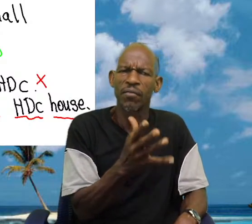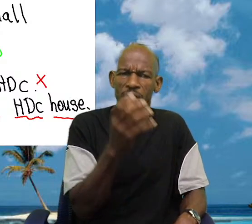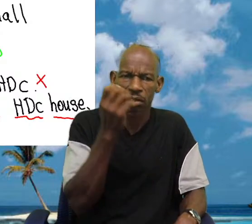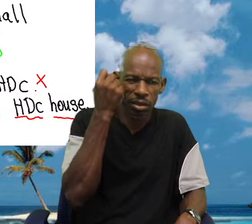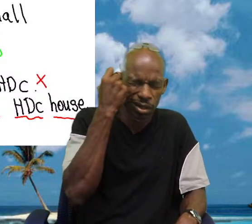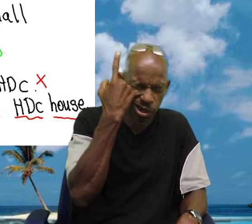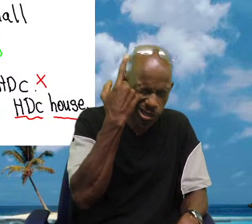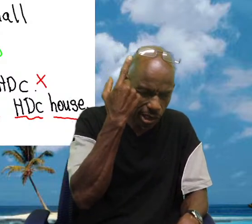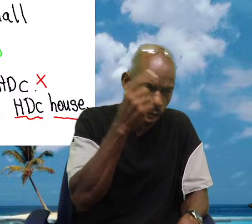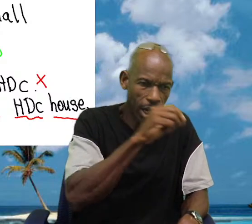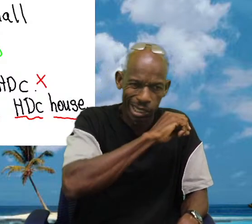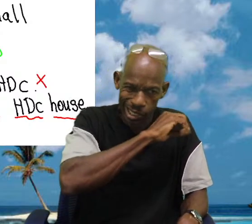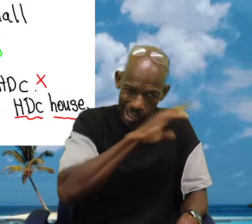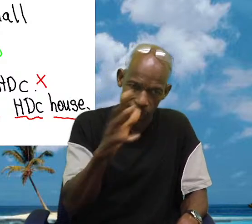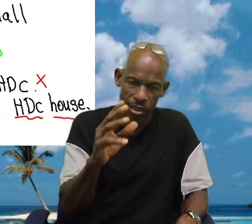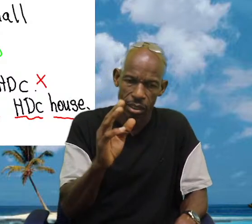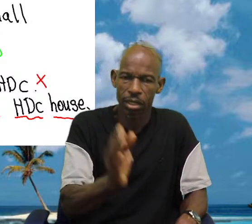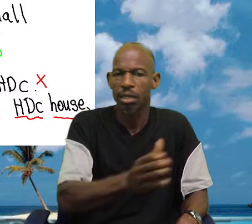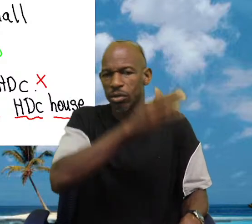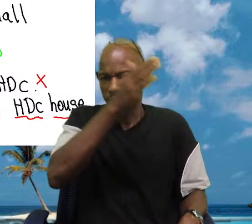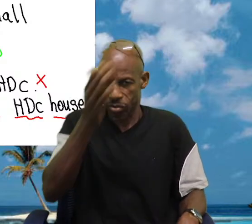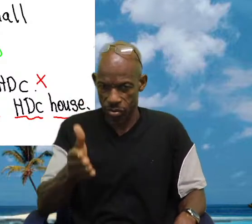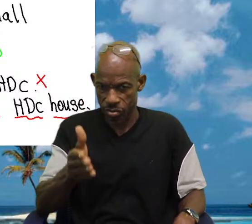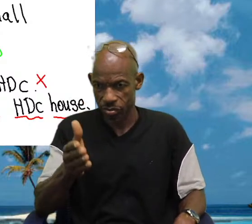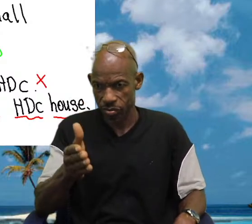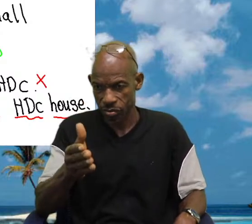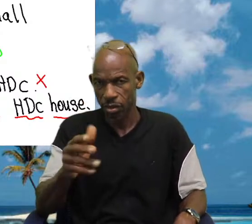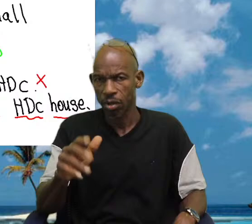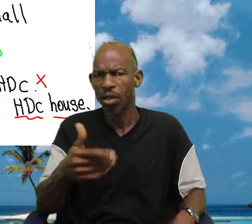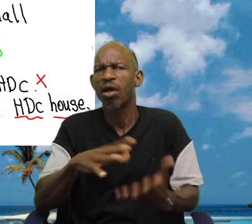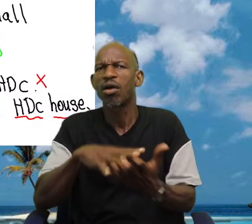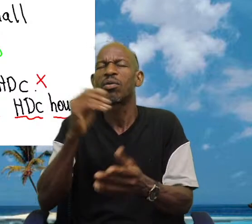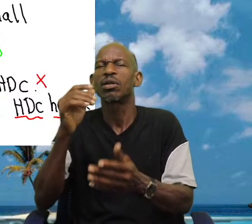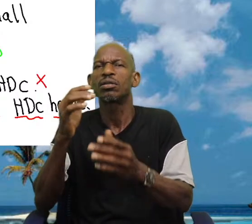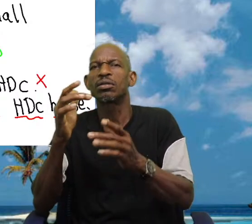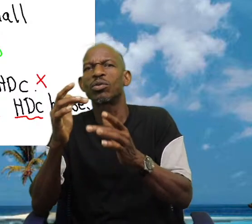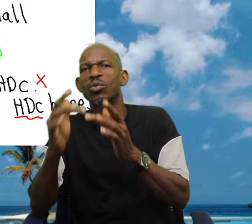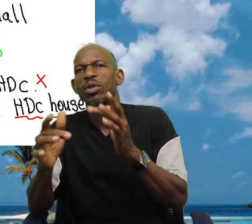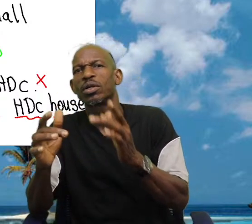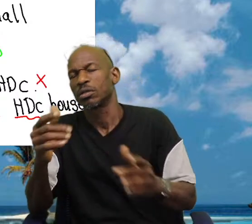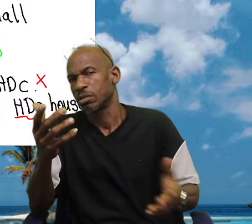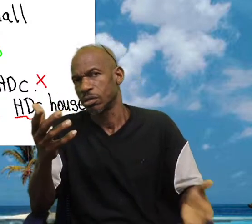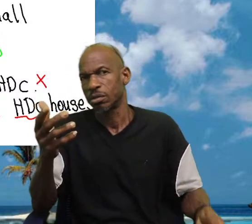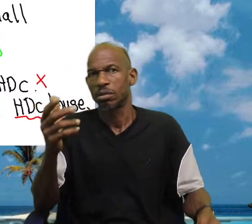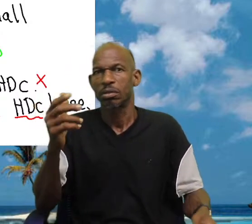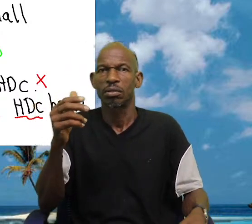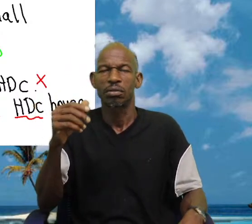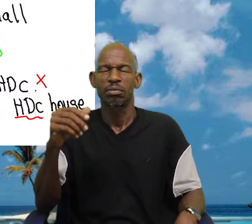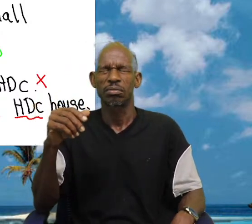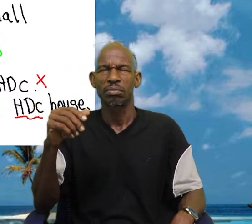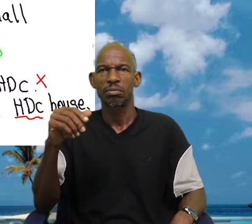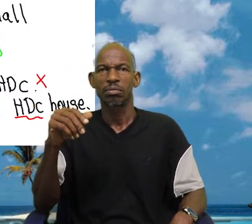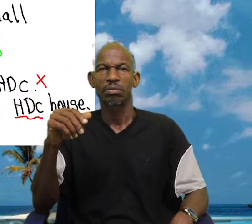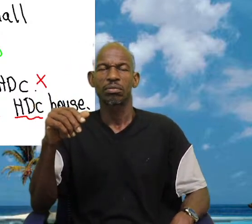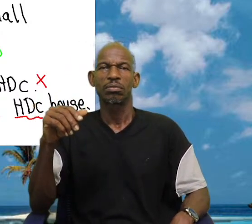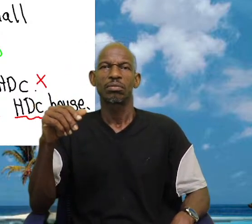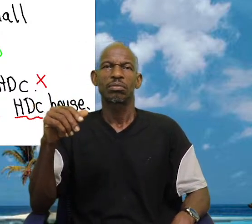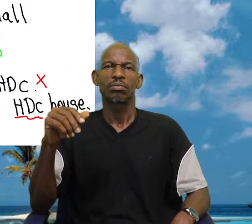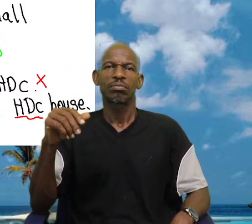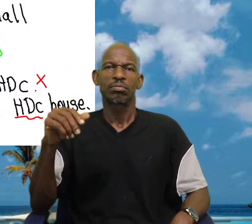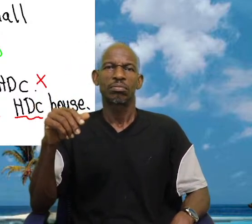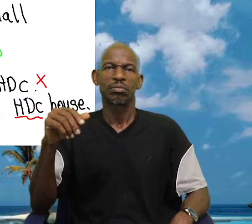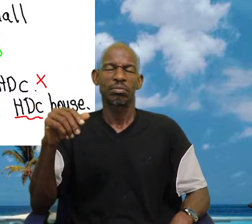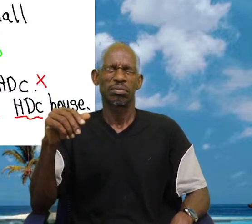step. And how you're going to learn it quickly. And I have been telling all the learners